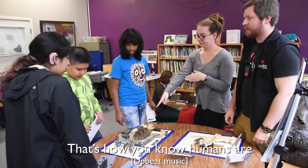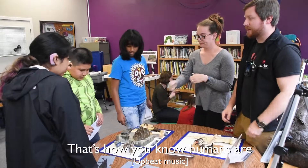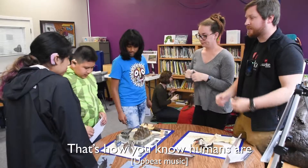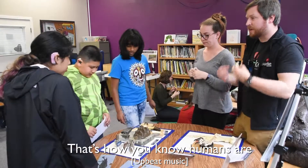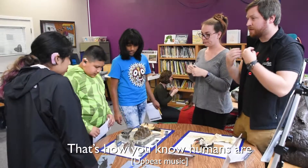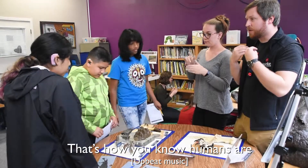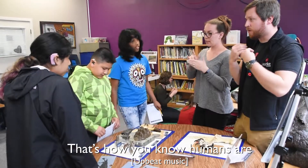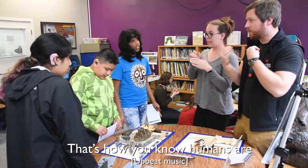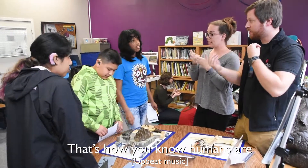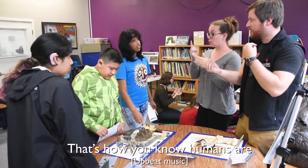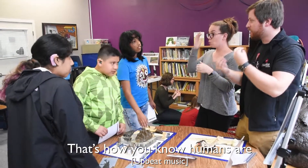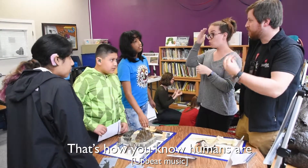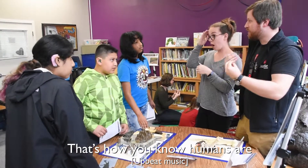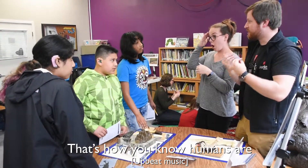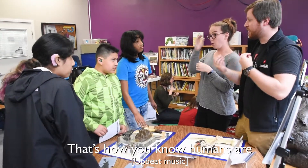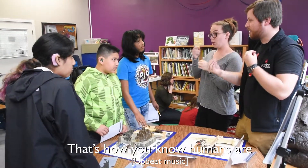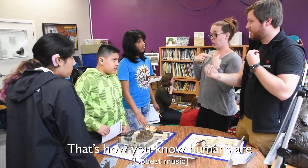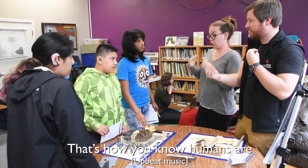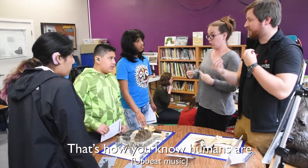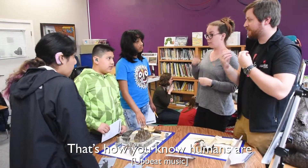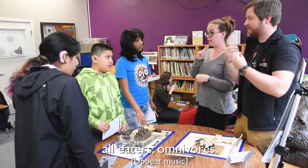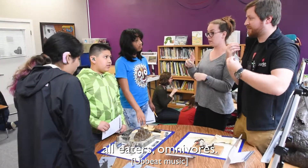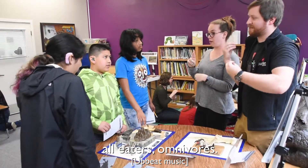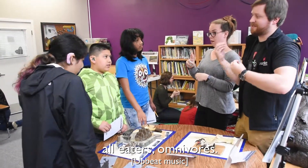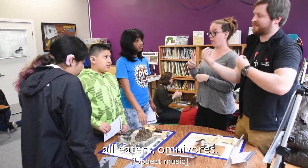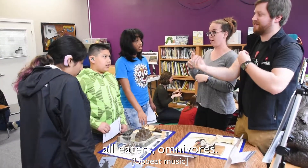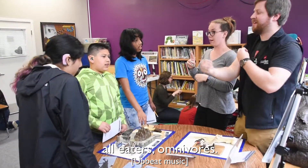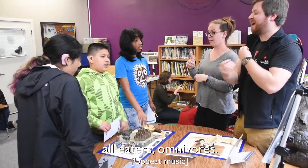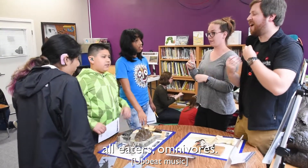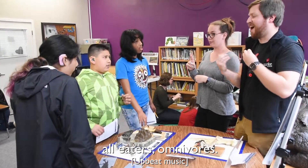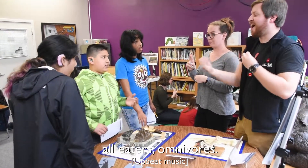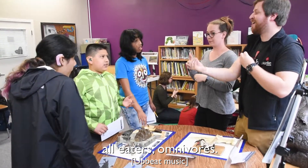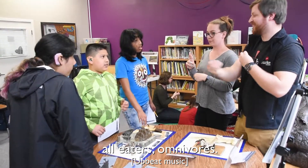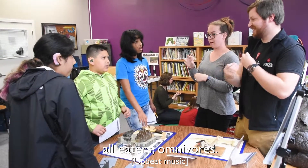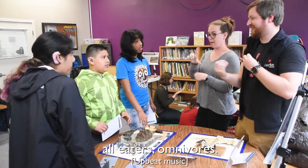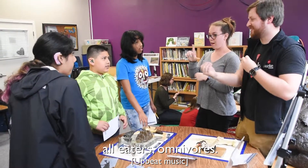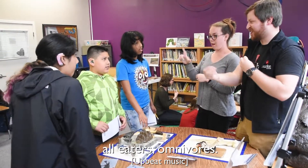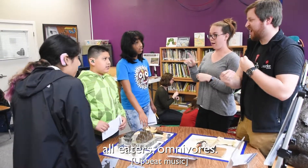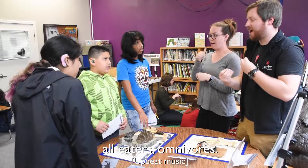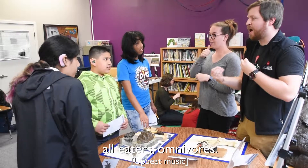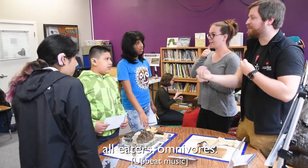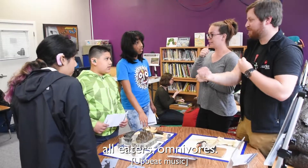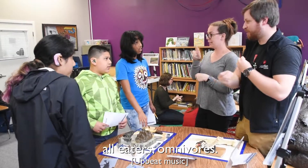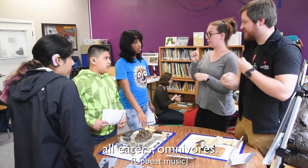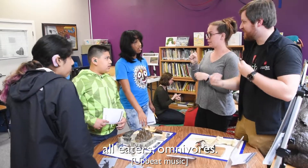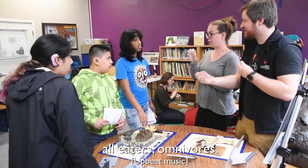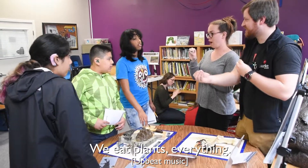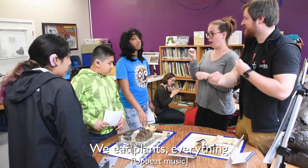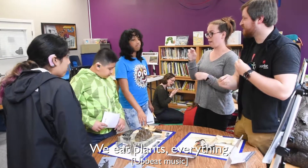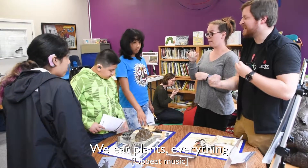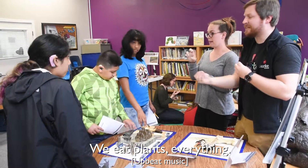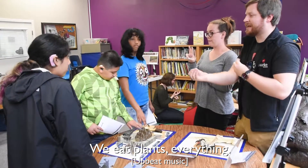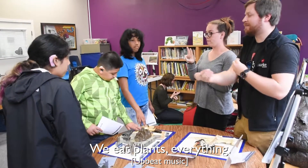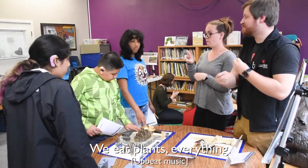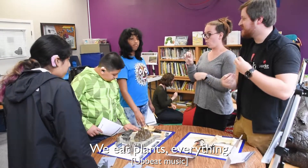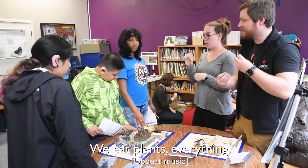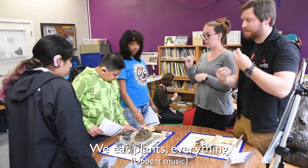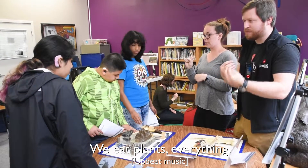That's how you know humans are all eaters, omnivores. We eat meat,